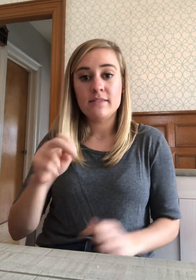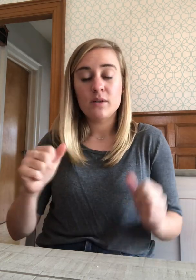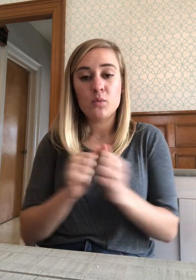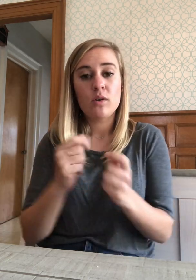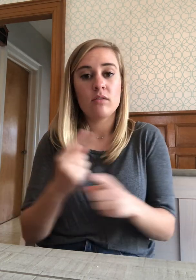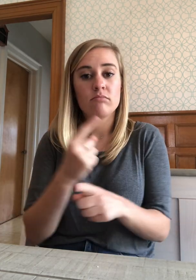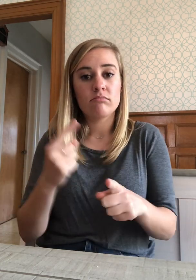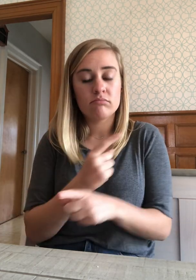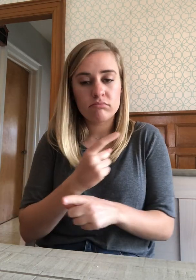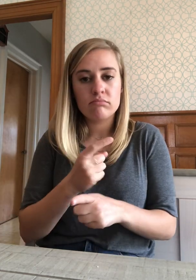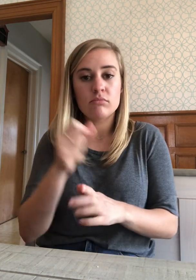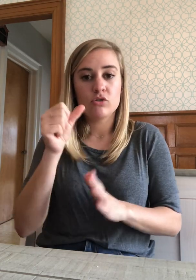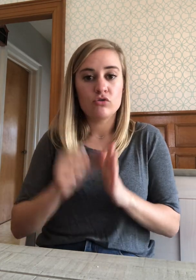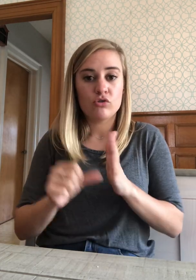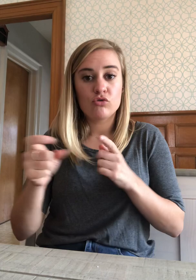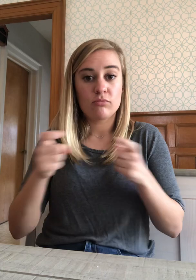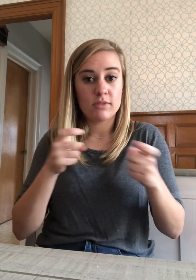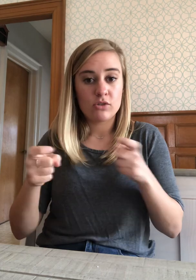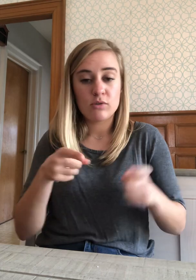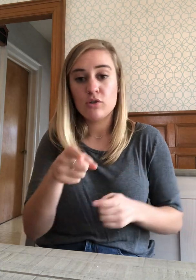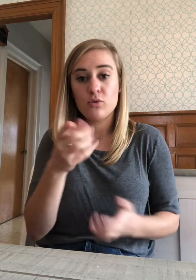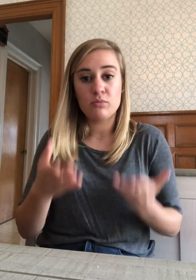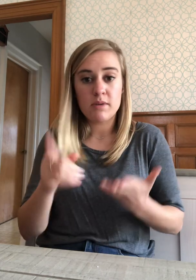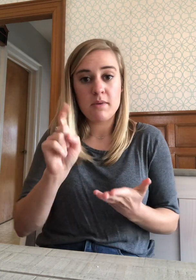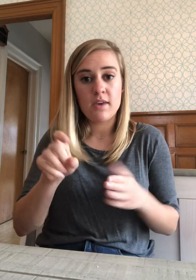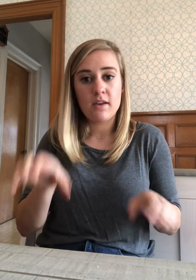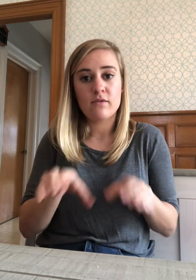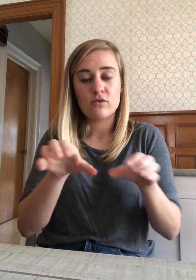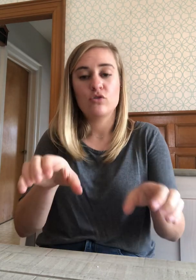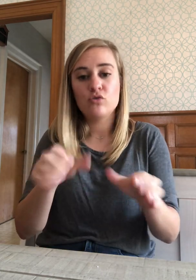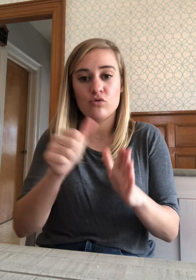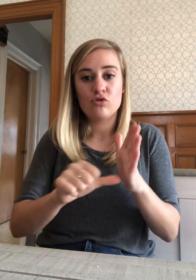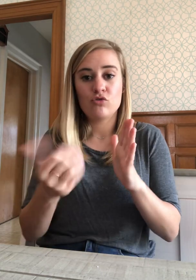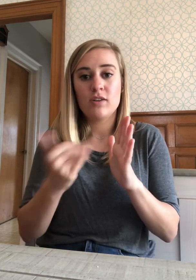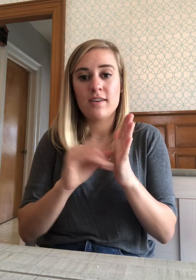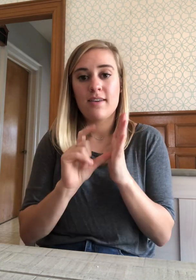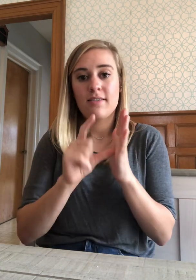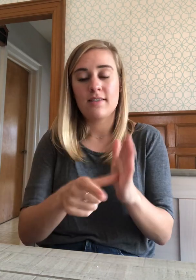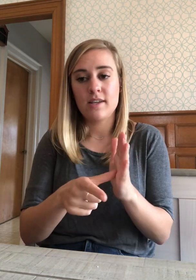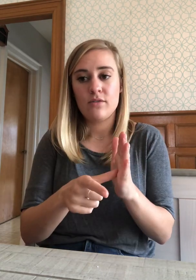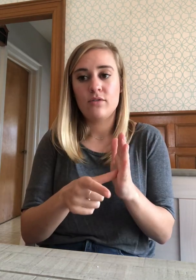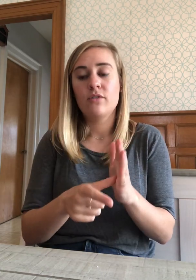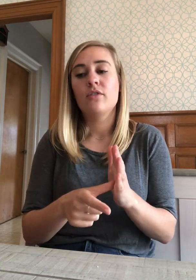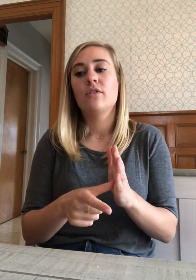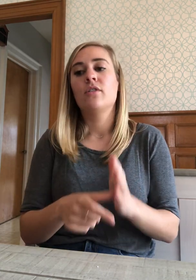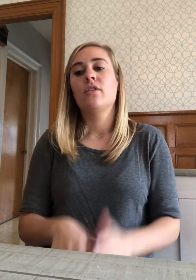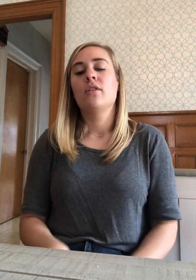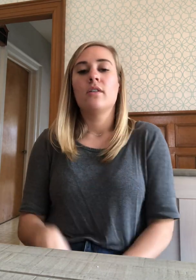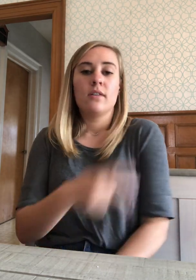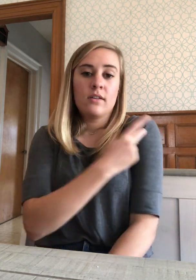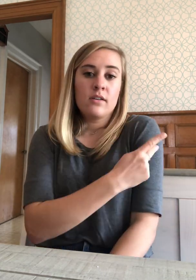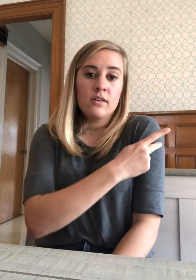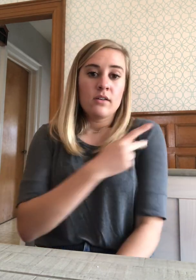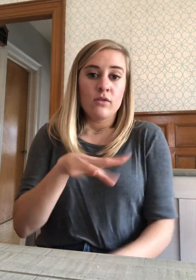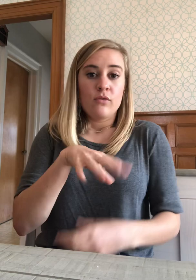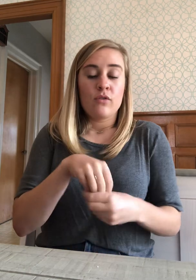surgical management, you may need to do revision surgery on these patients. Patients play a role in their recovery as well. Many patients